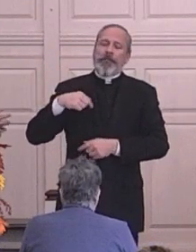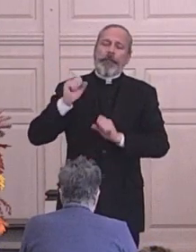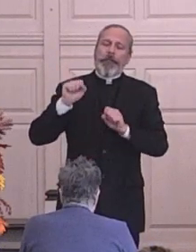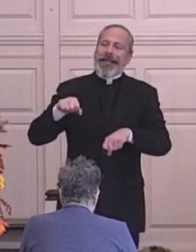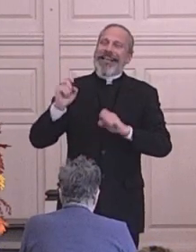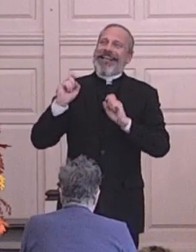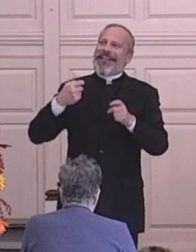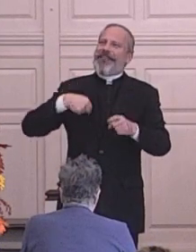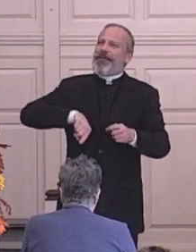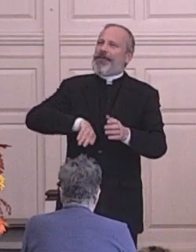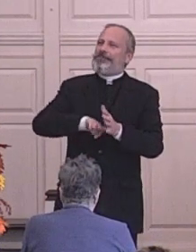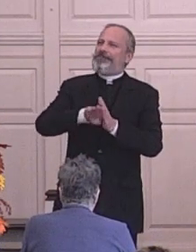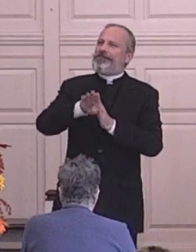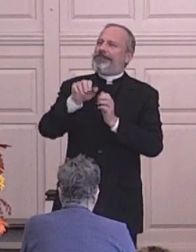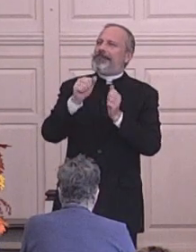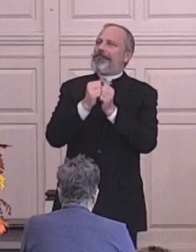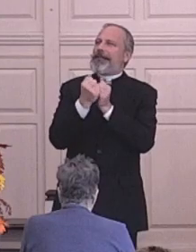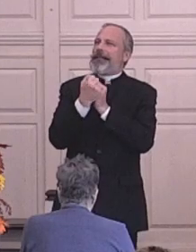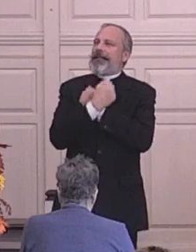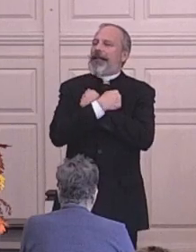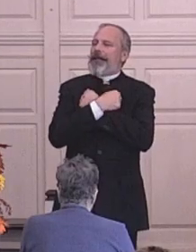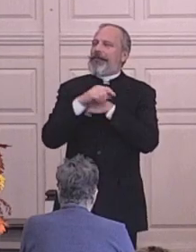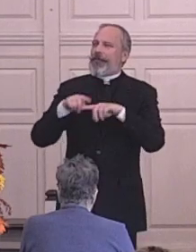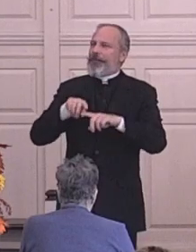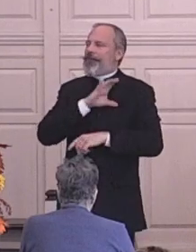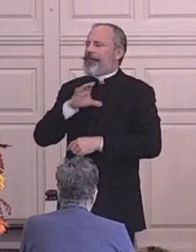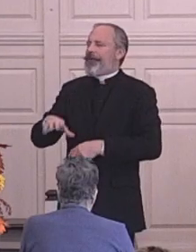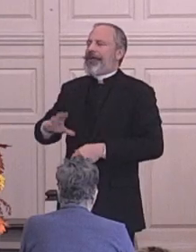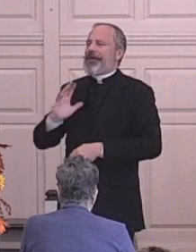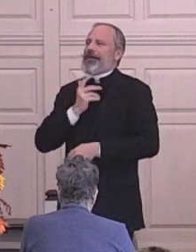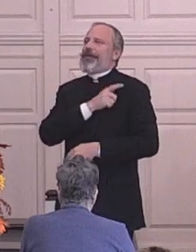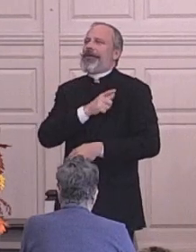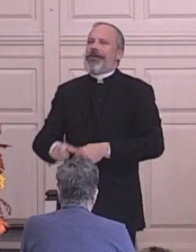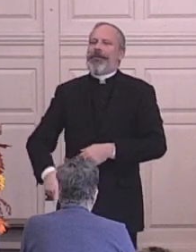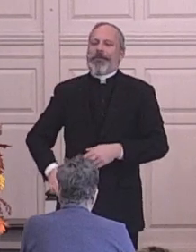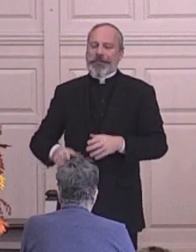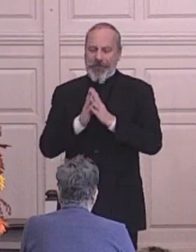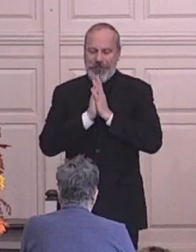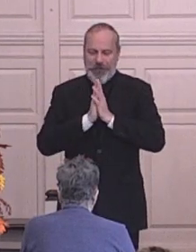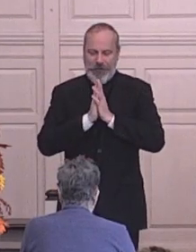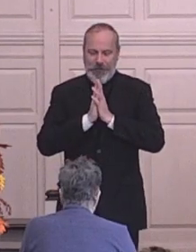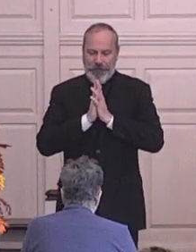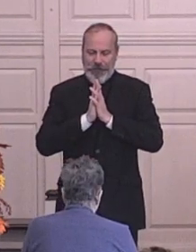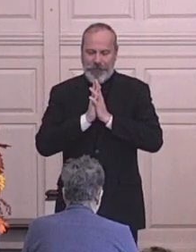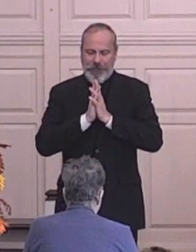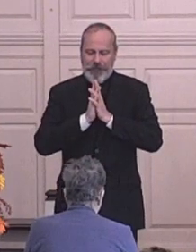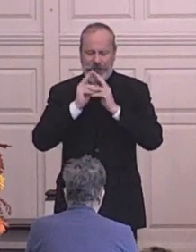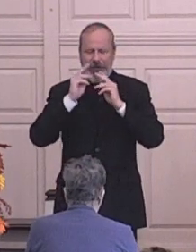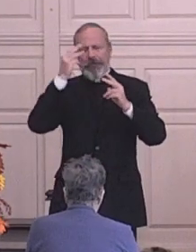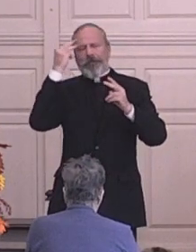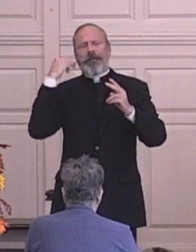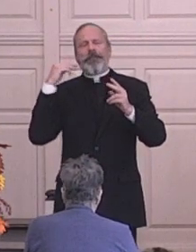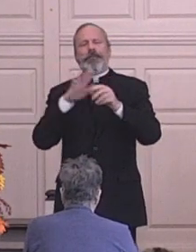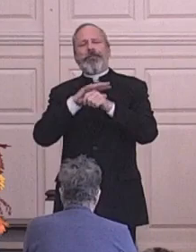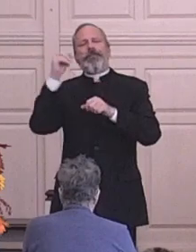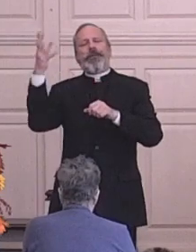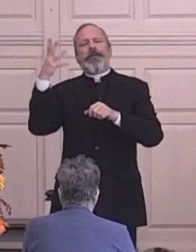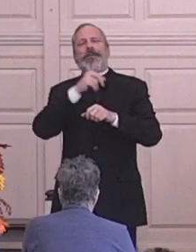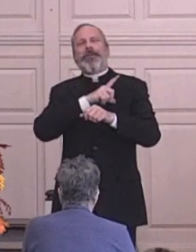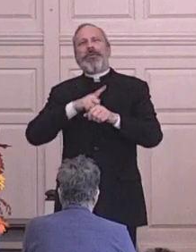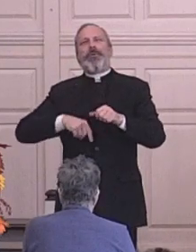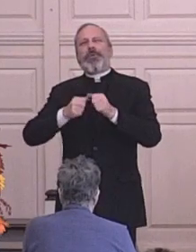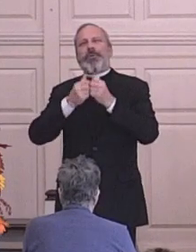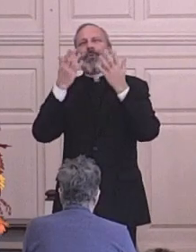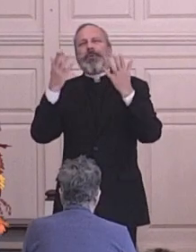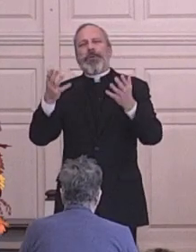us growth in charity through Christ our Lord. Hail Mary, full of